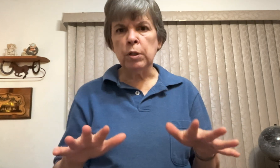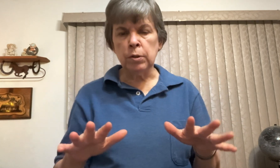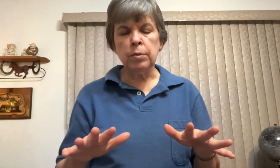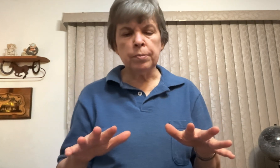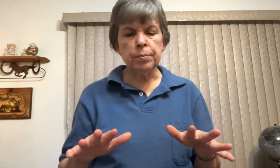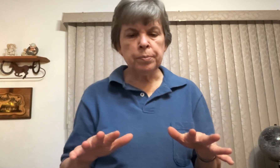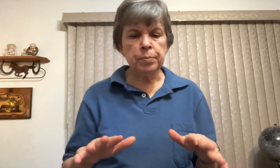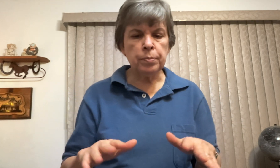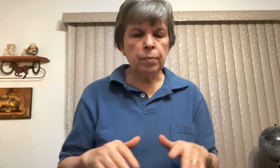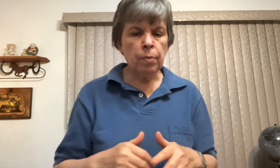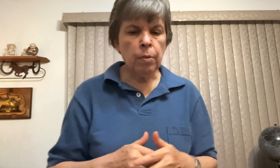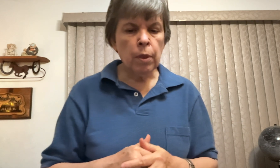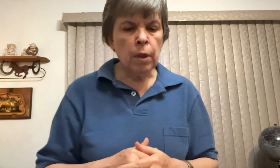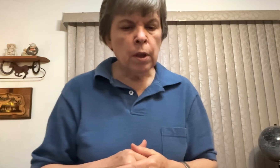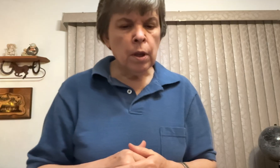once.